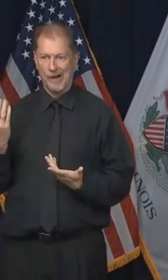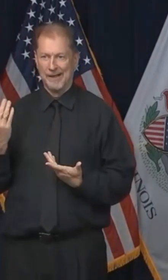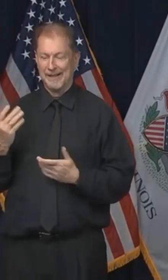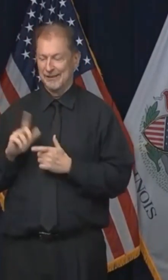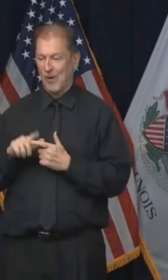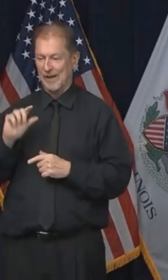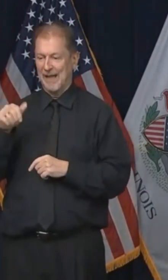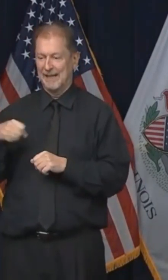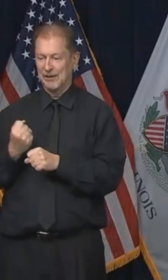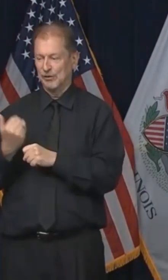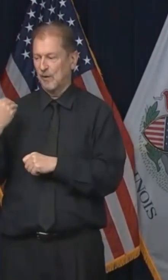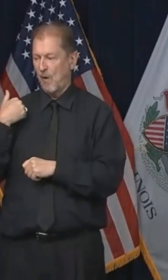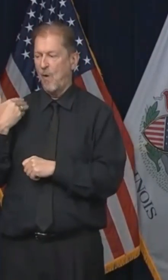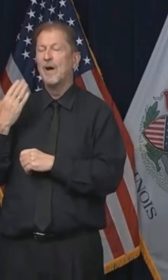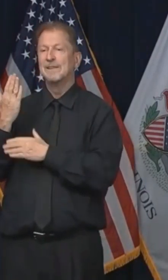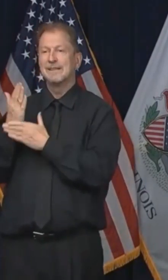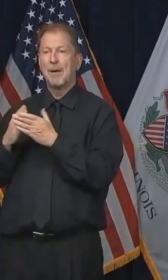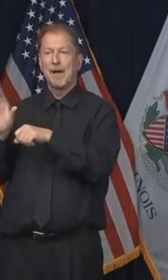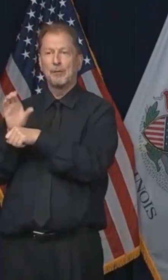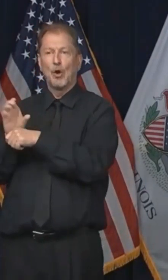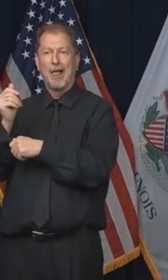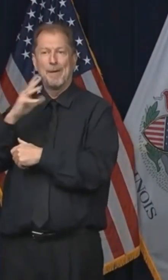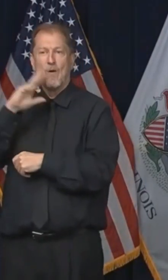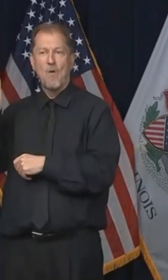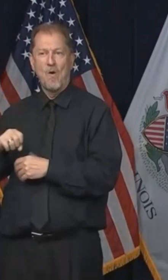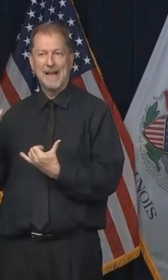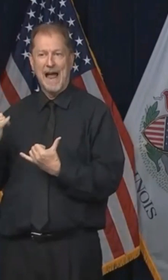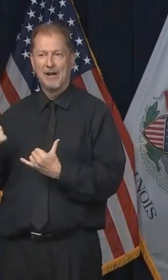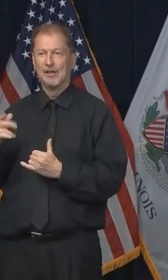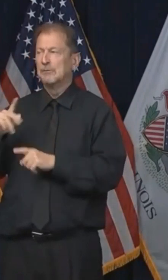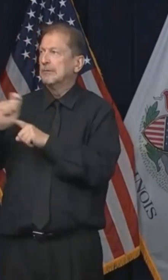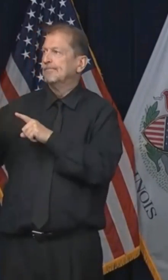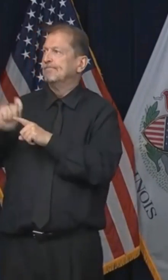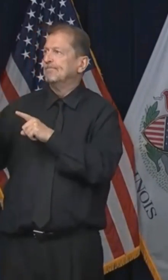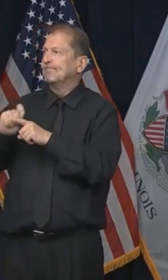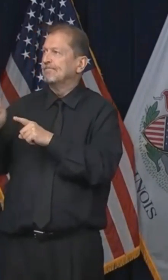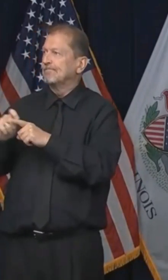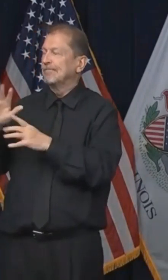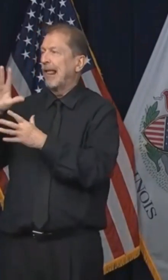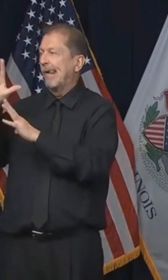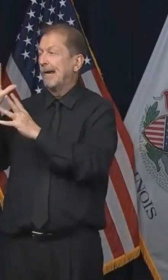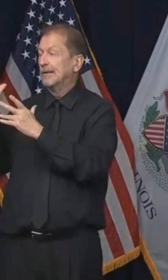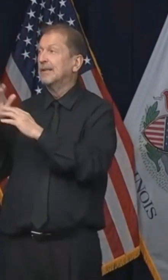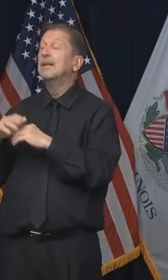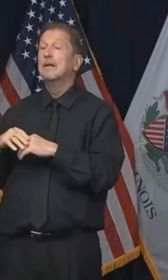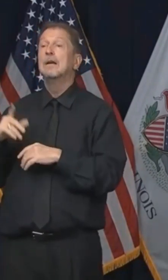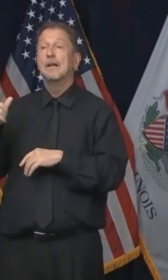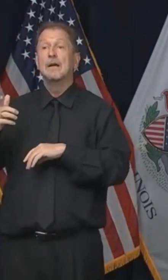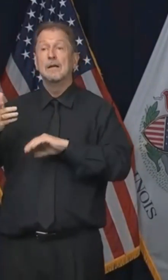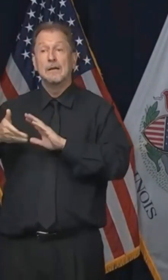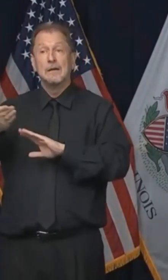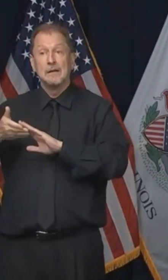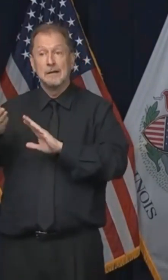was made in the state's IT systems in that last 10 years. And they were operating properly for the number